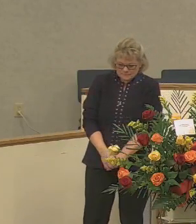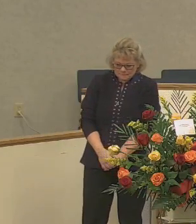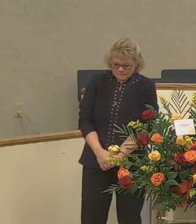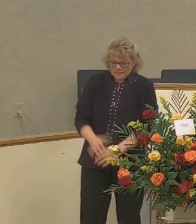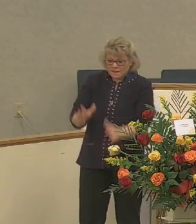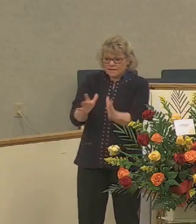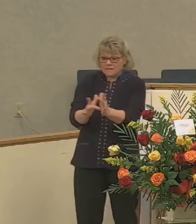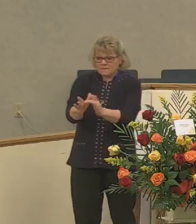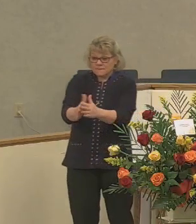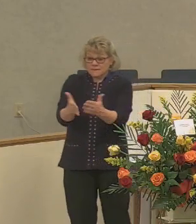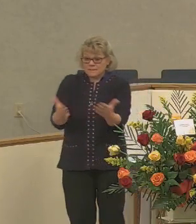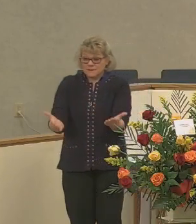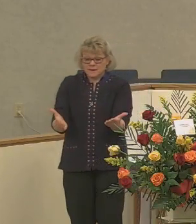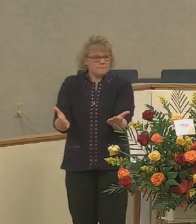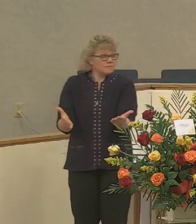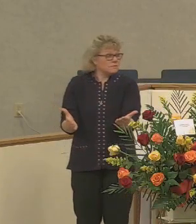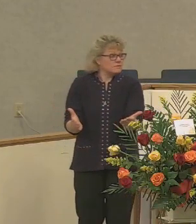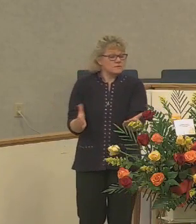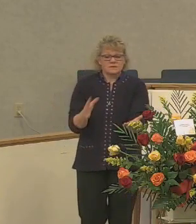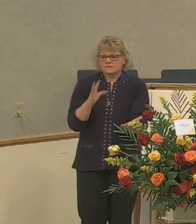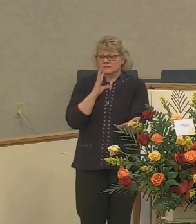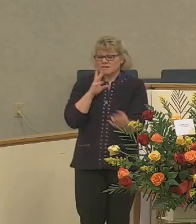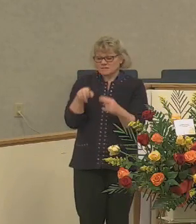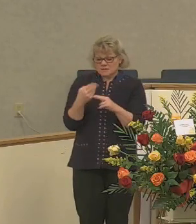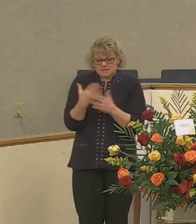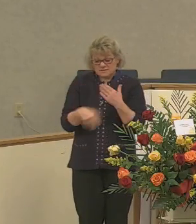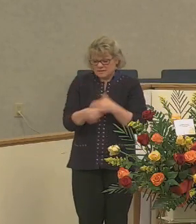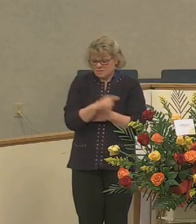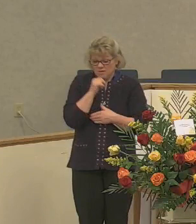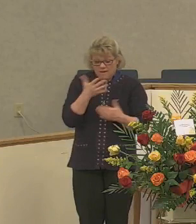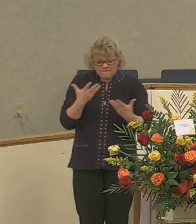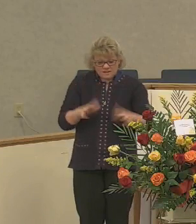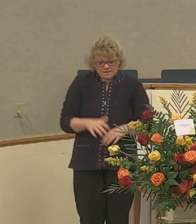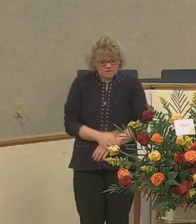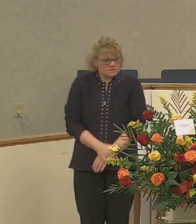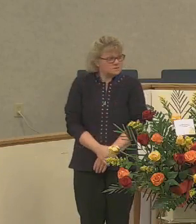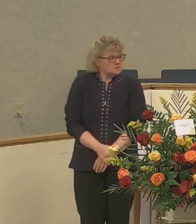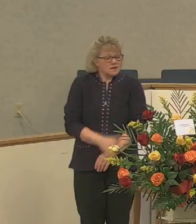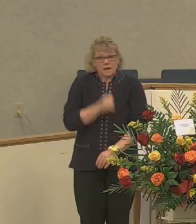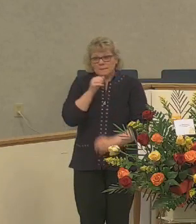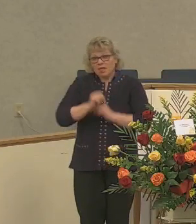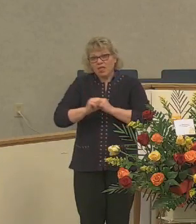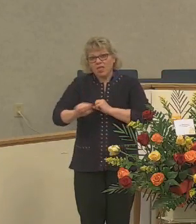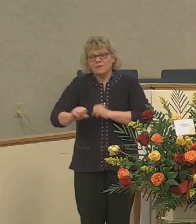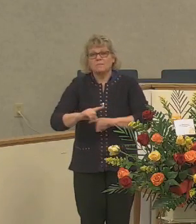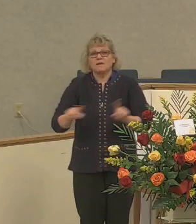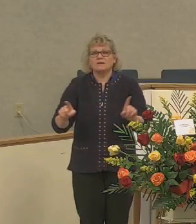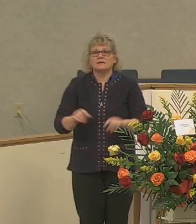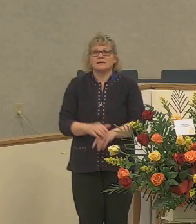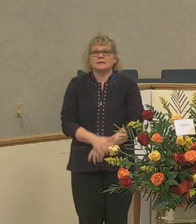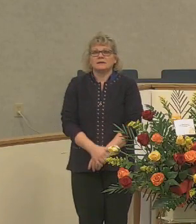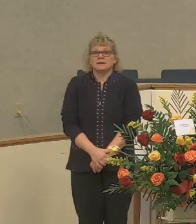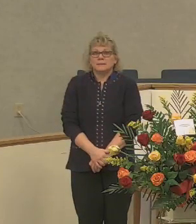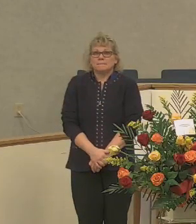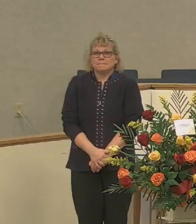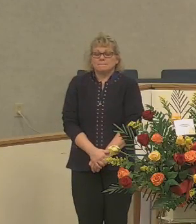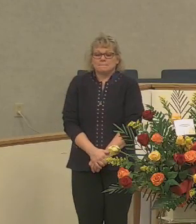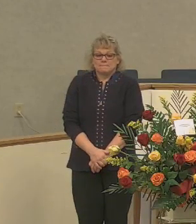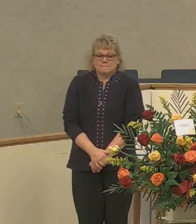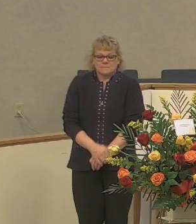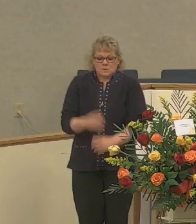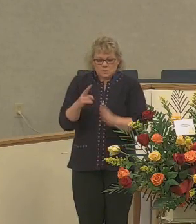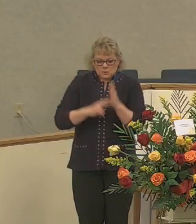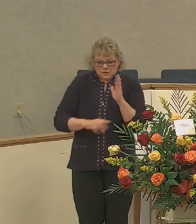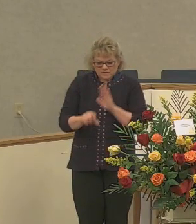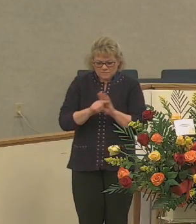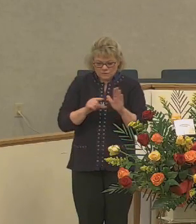The Bible talks about some who did not finish. And I'm not going to elaborate on that very long, but I'll just read a